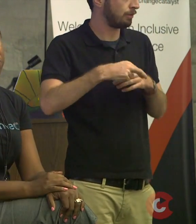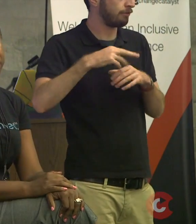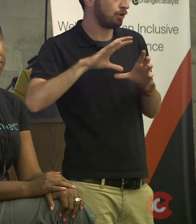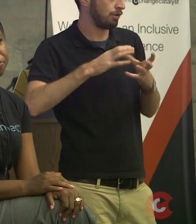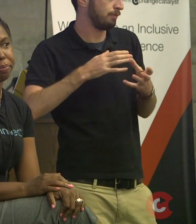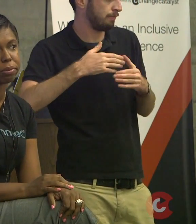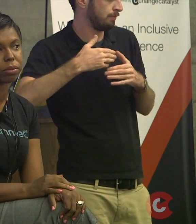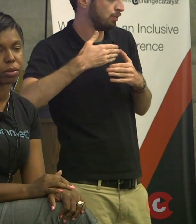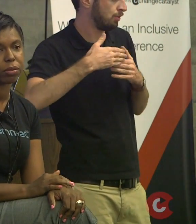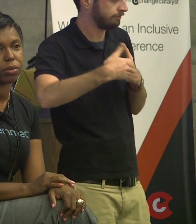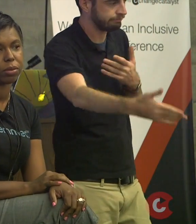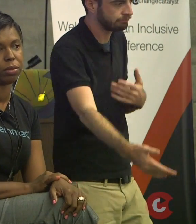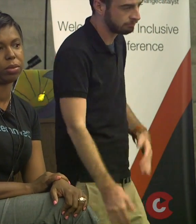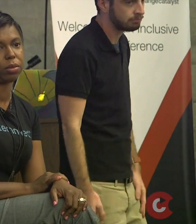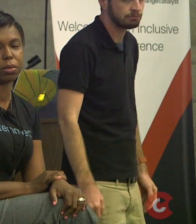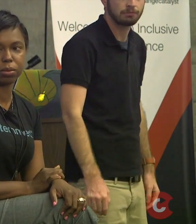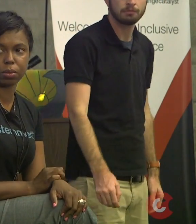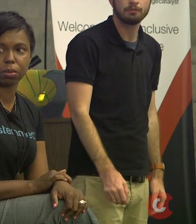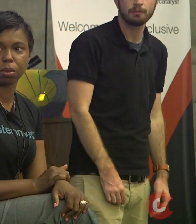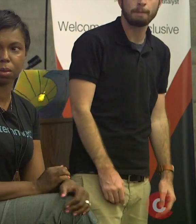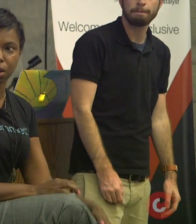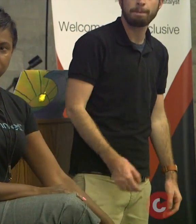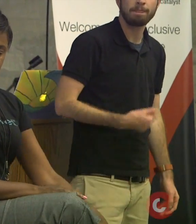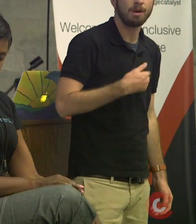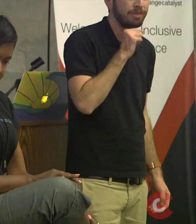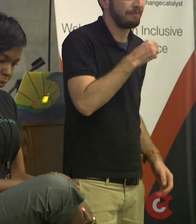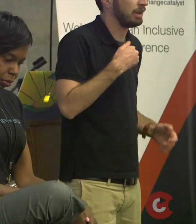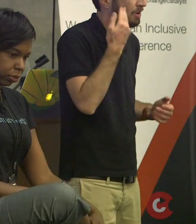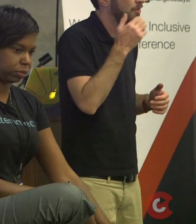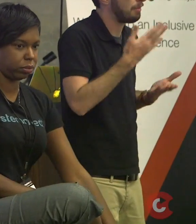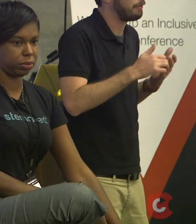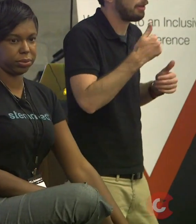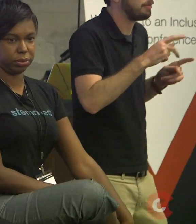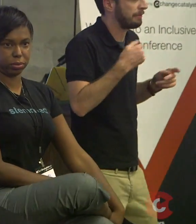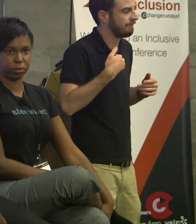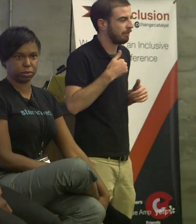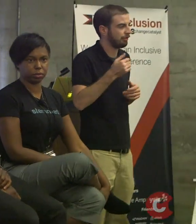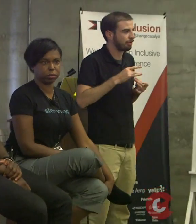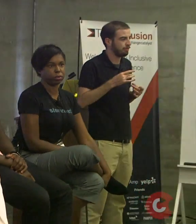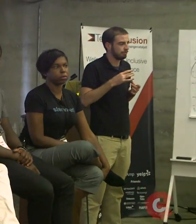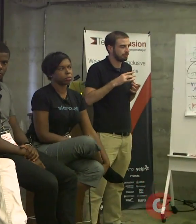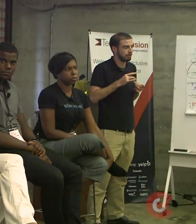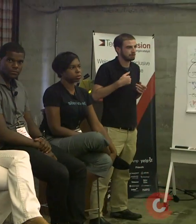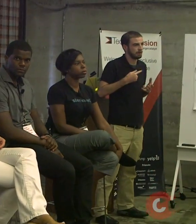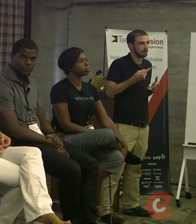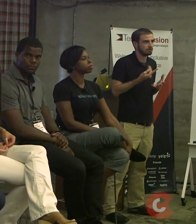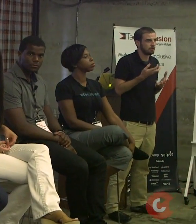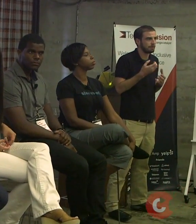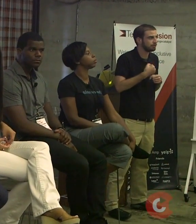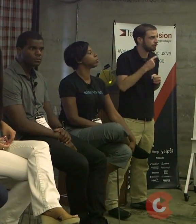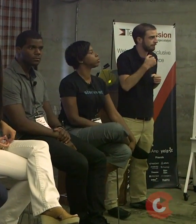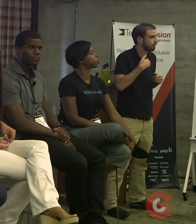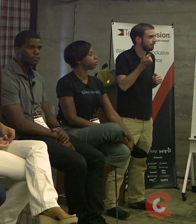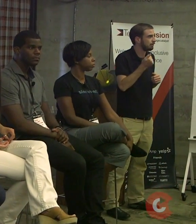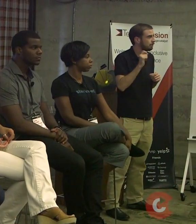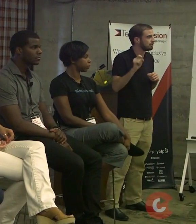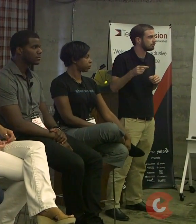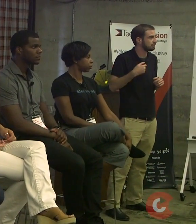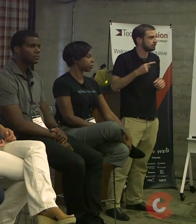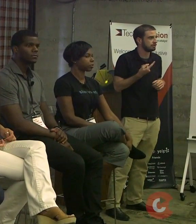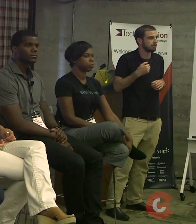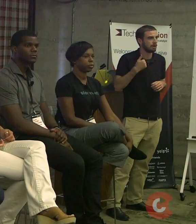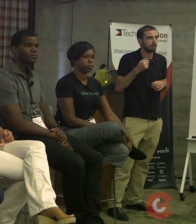pool going forward. I would love to, I know probably other people have other thoughts, but I'd love to just make sure we can get one more question in just to get another voice